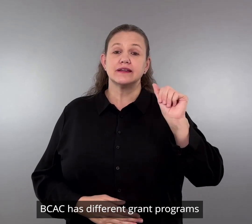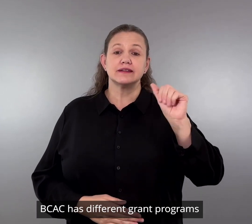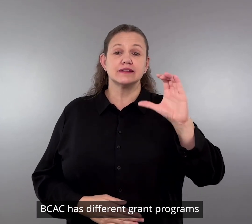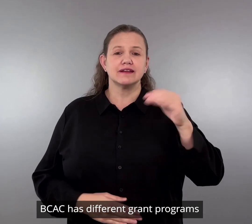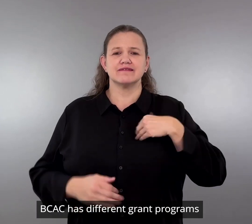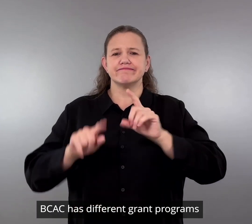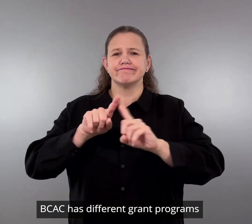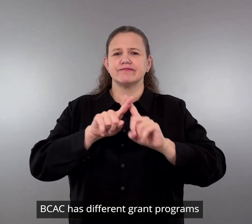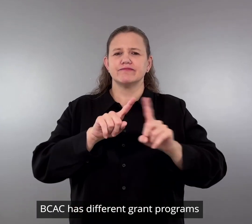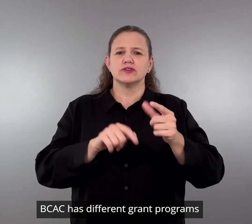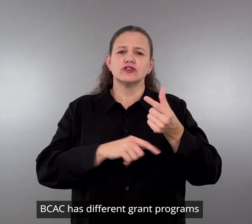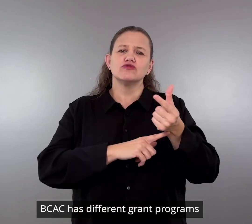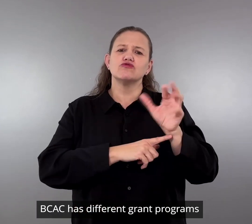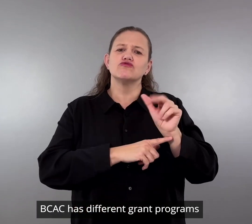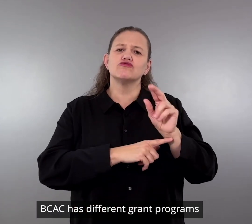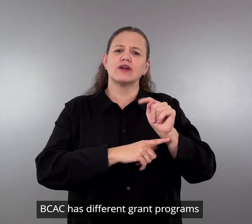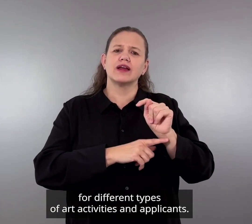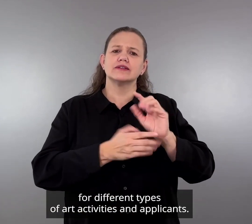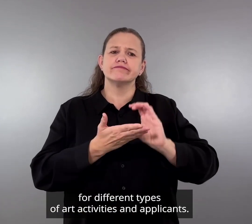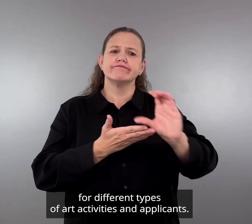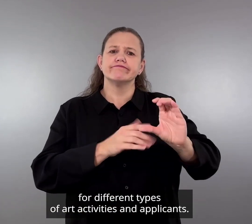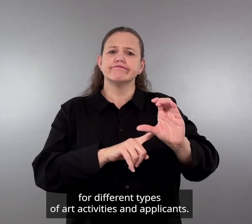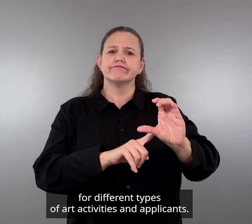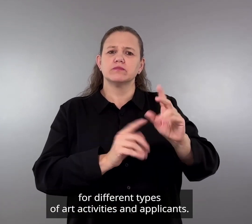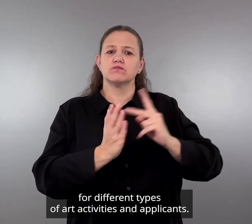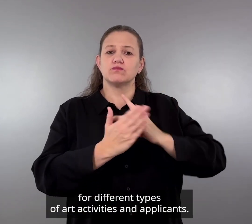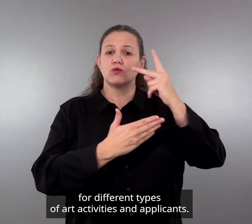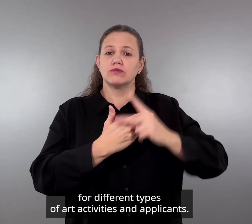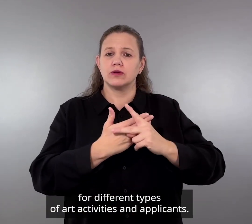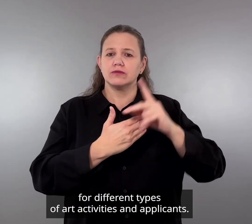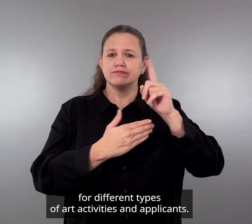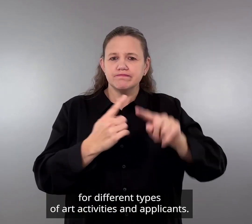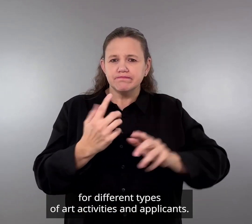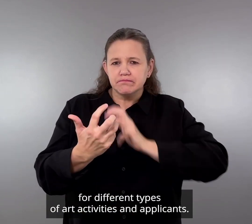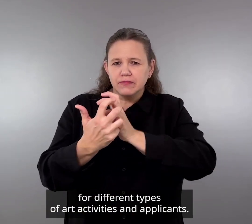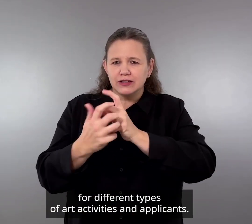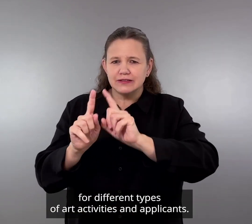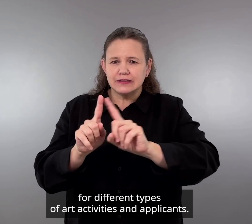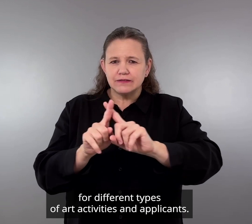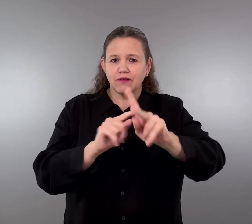BCAC has different grant programs for different types of art activities and applicants.